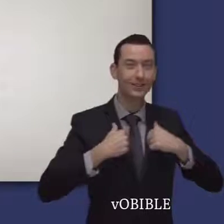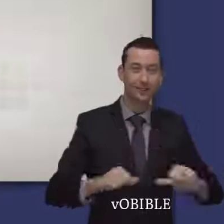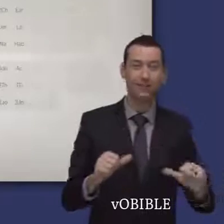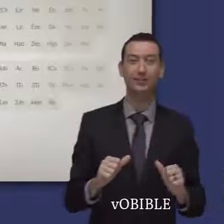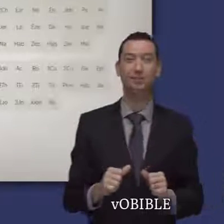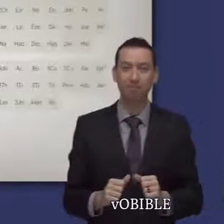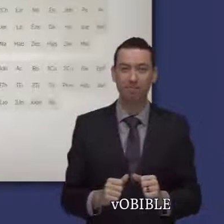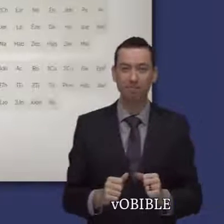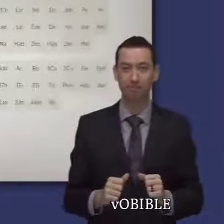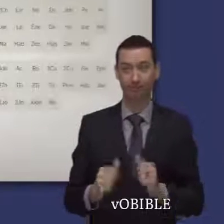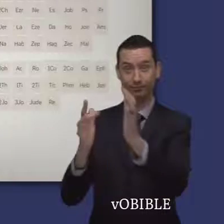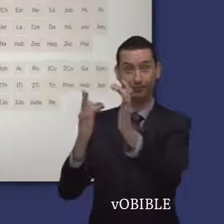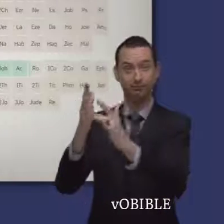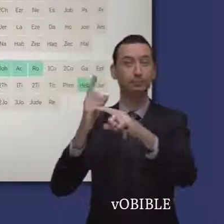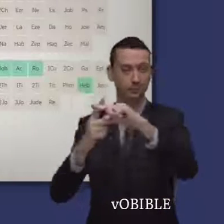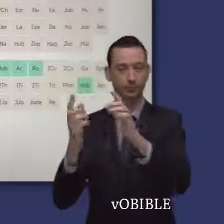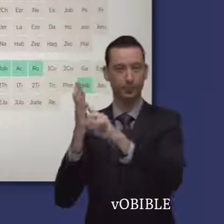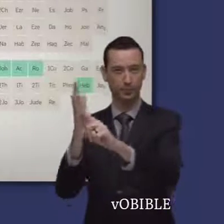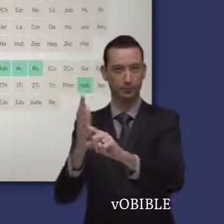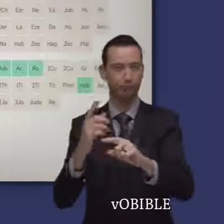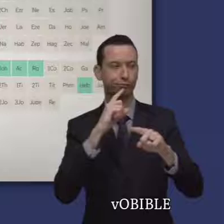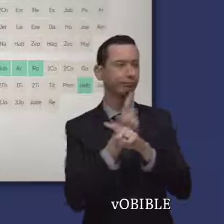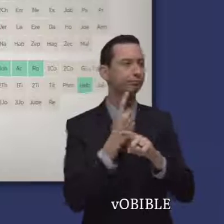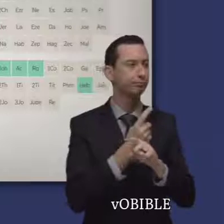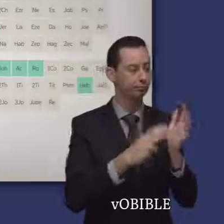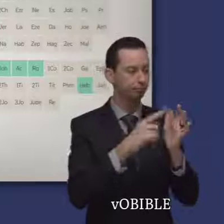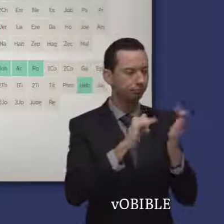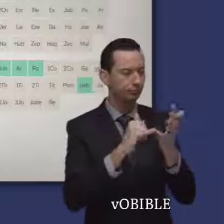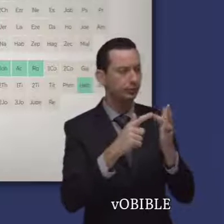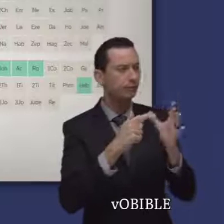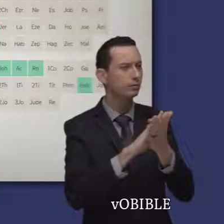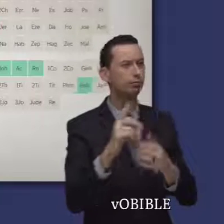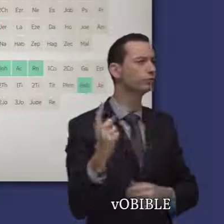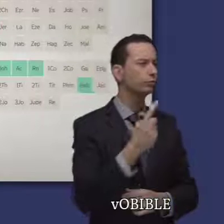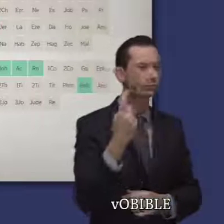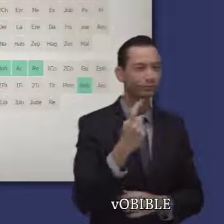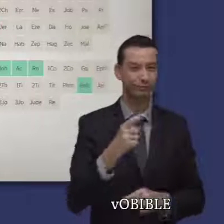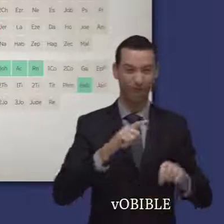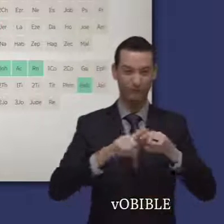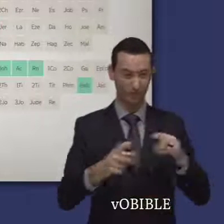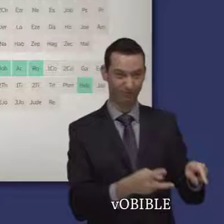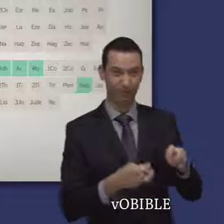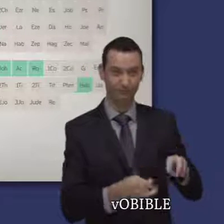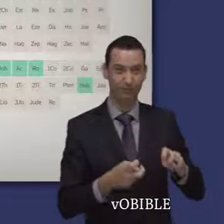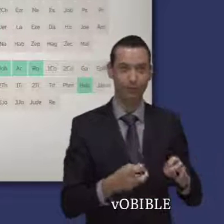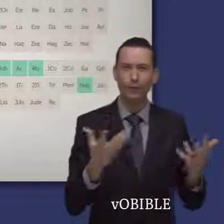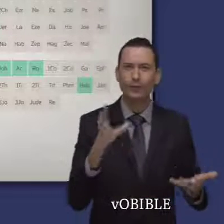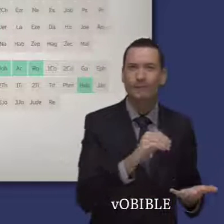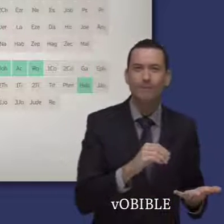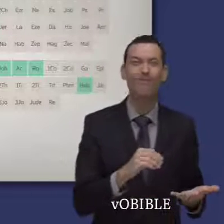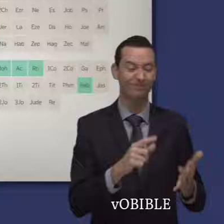Jesus Christ and his apostles quoted Isaiah's prophecy more than any other to make clear the identification of the Messiah.